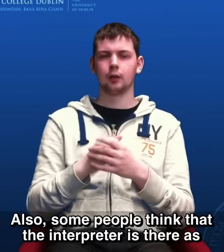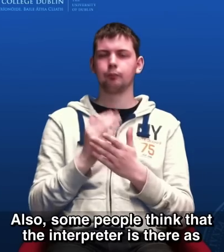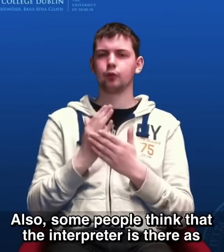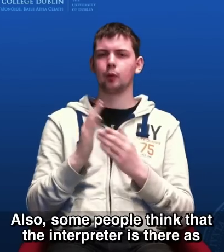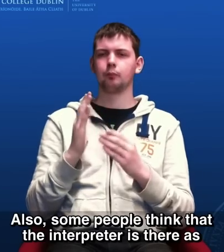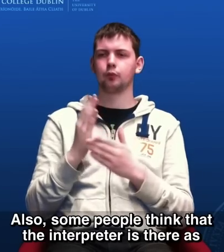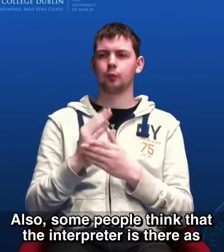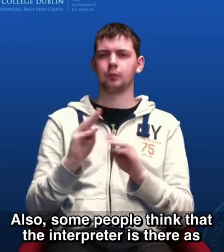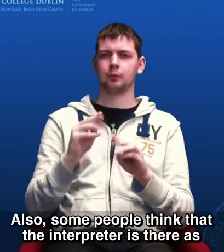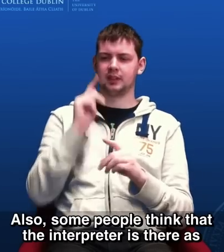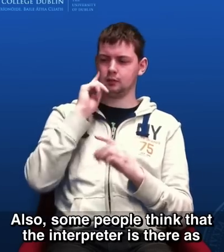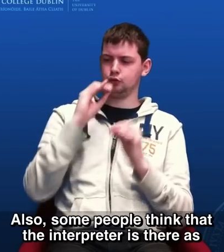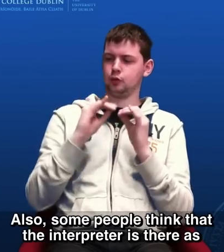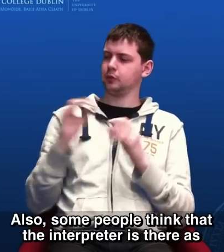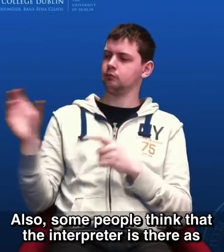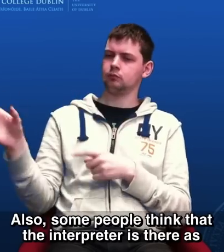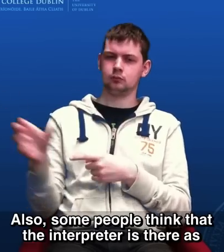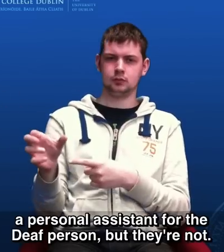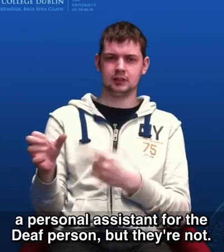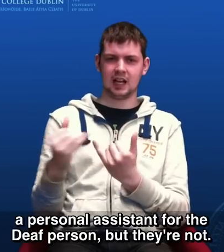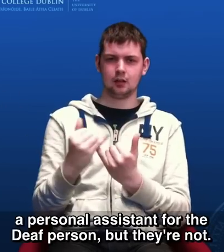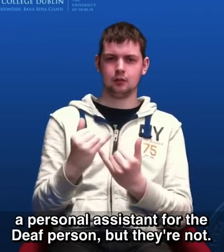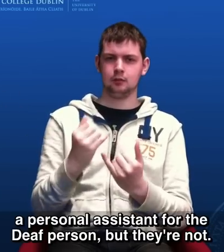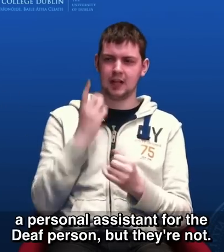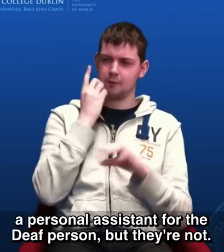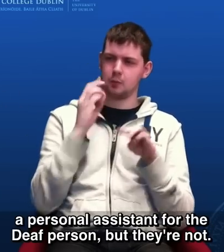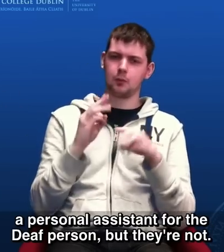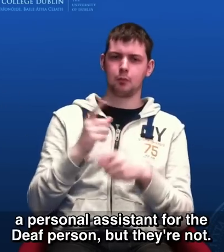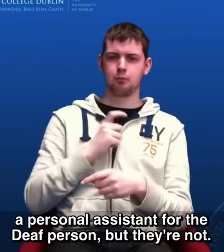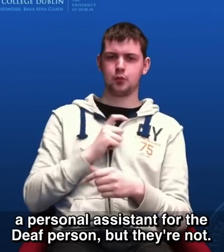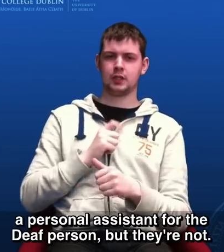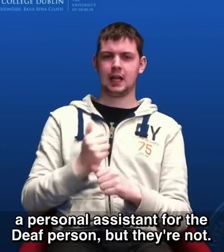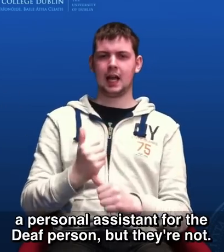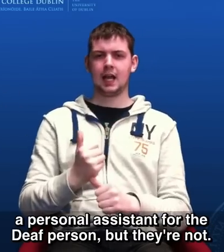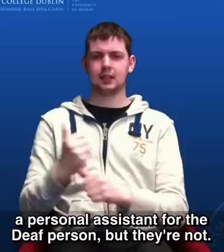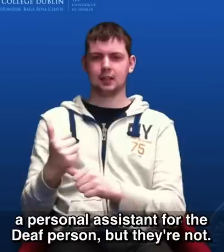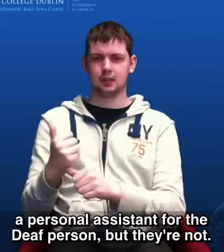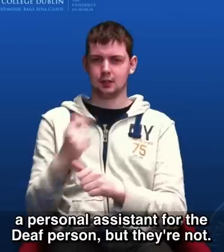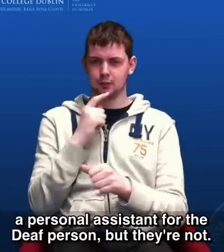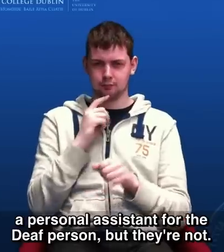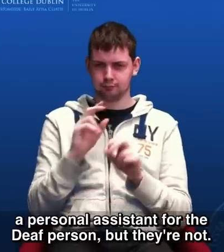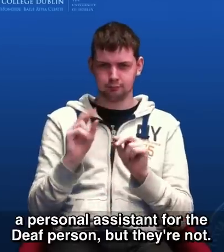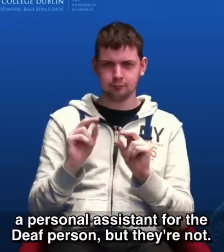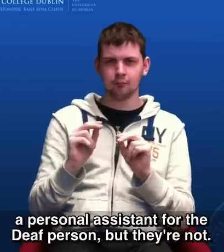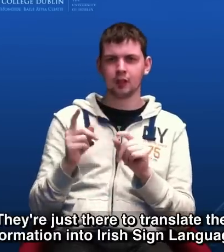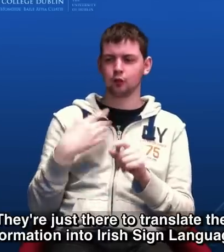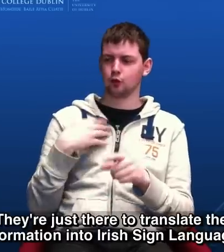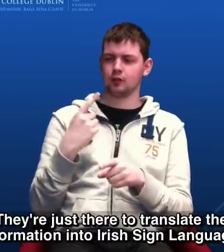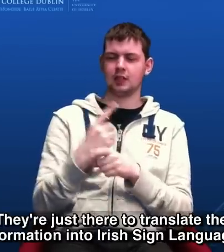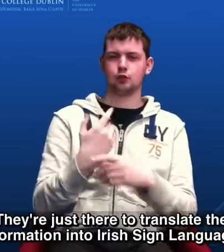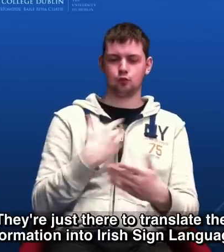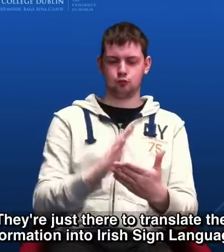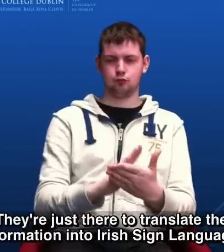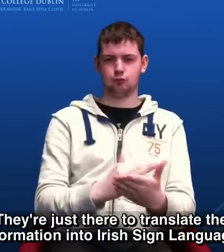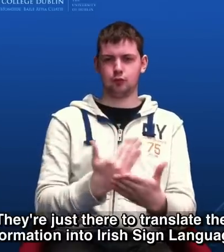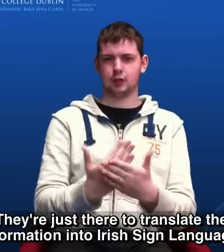Also, some people think that the interpreter is there as a personal assistant for the deaf person, but they're not. They're just there to translate the